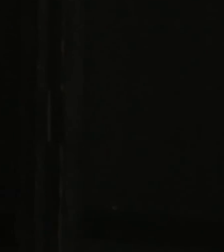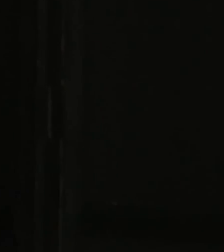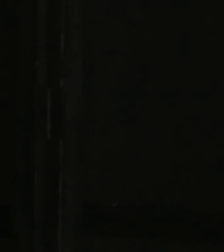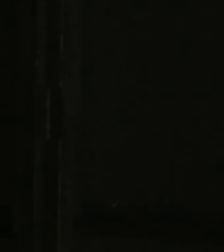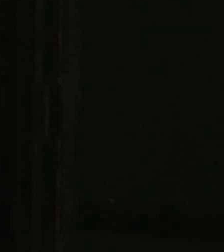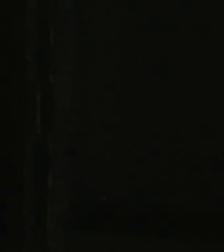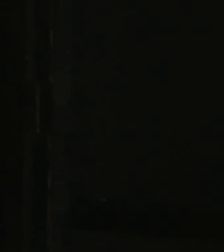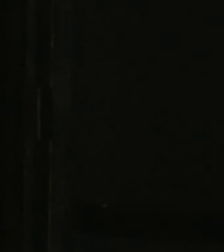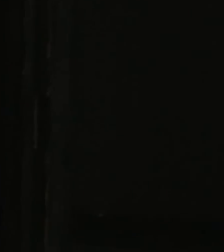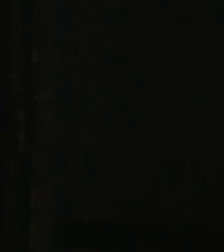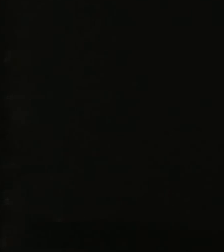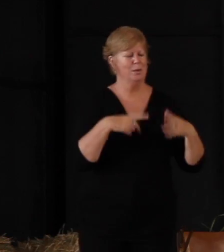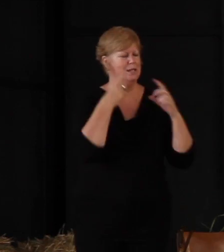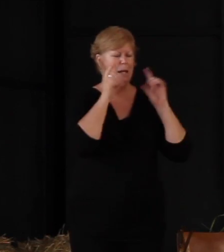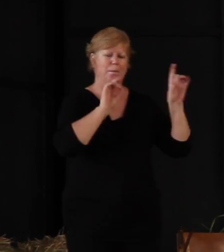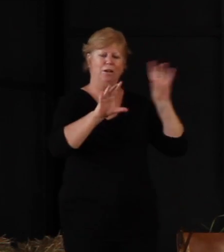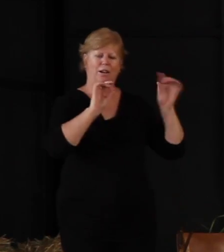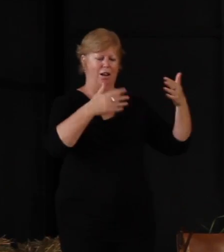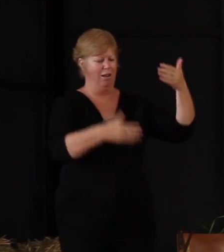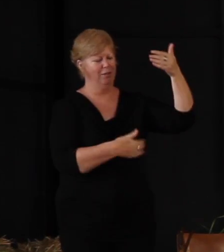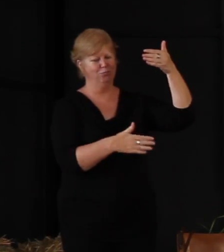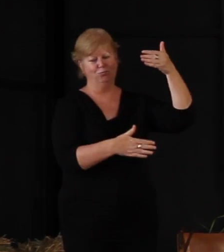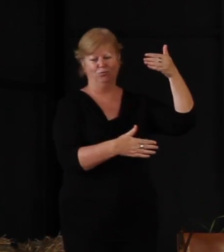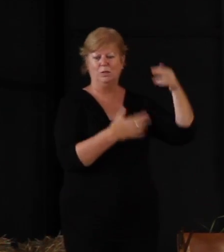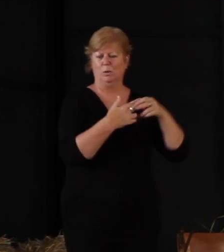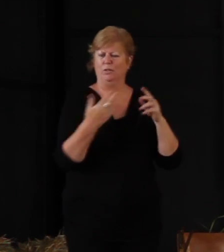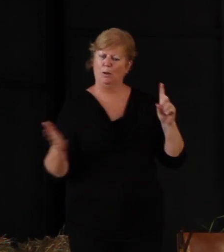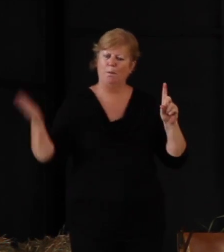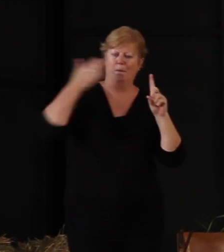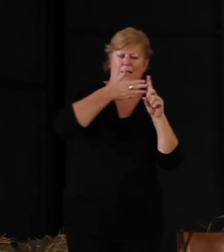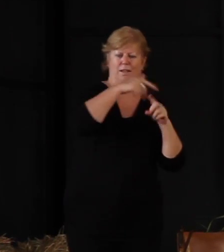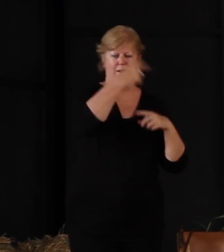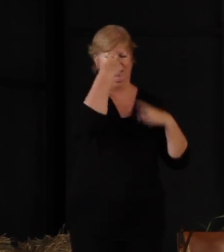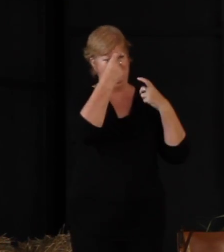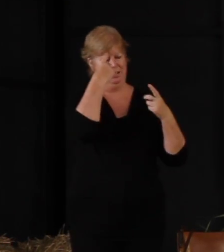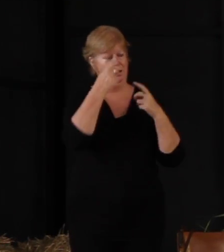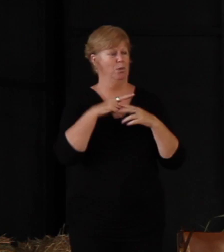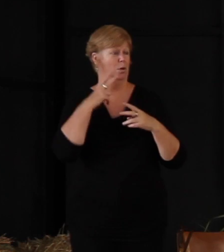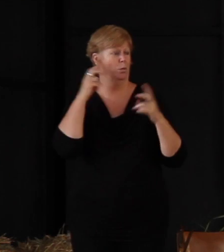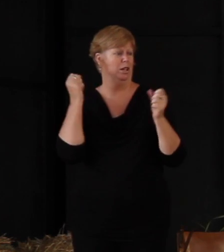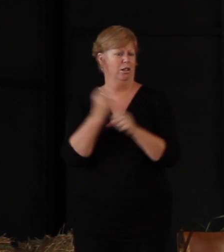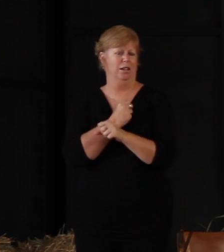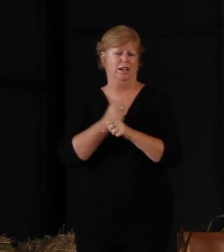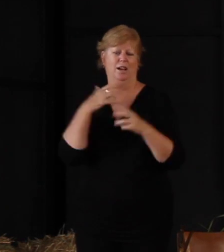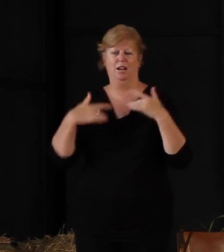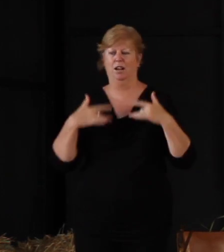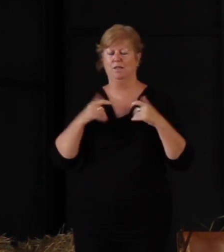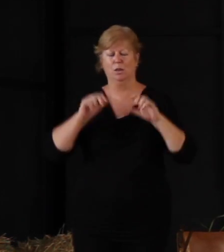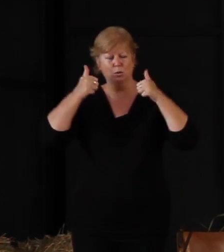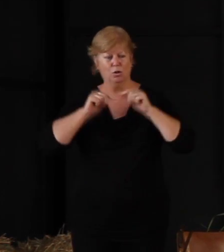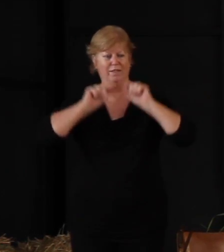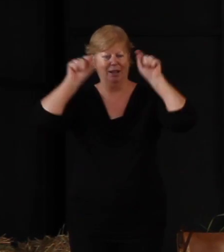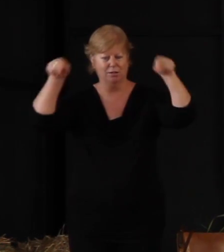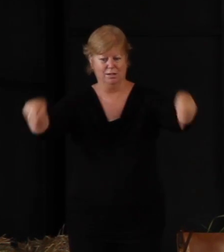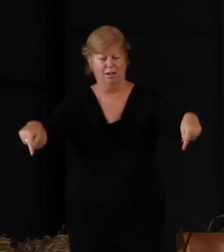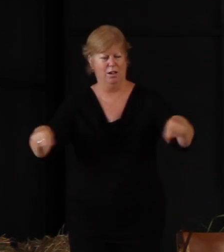No, we see a miracle. And that's what we've got to go back to. Because what happens when we have created a life so good on the